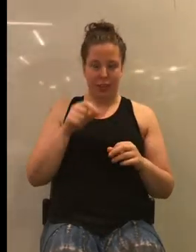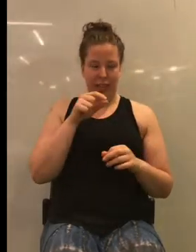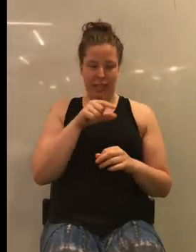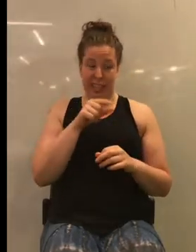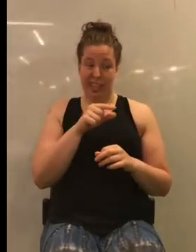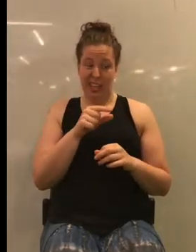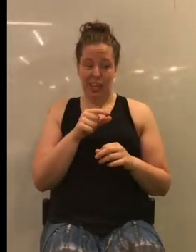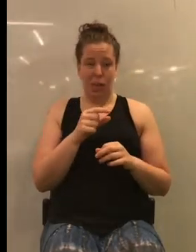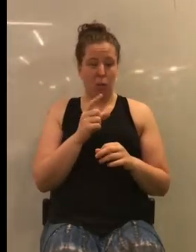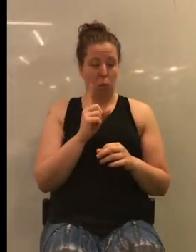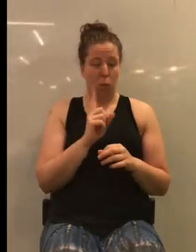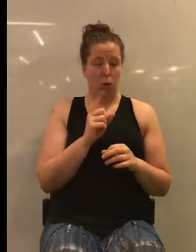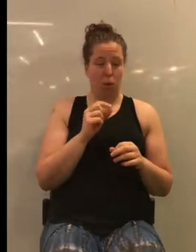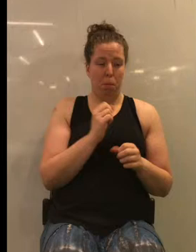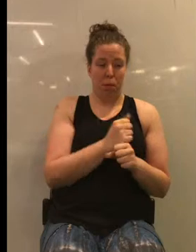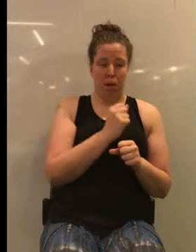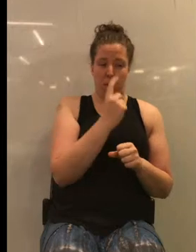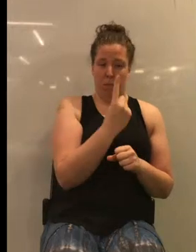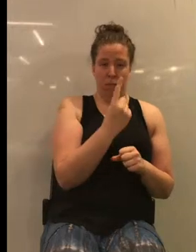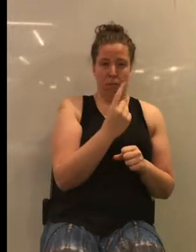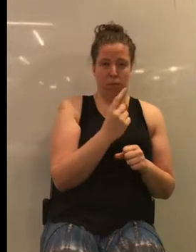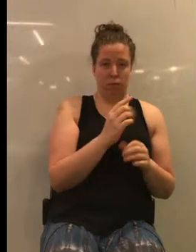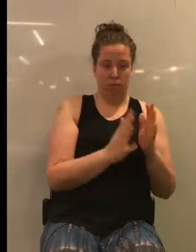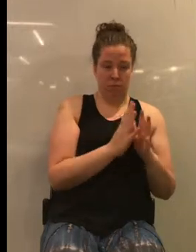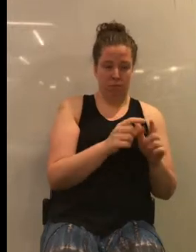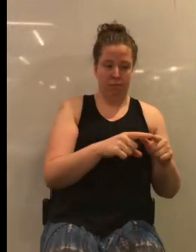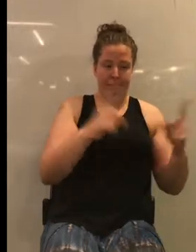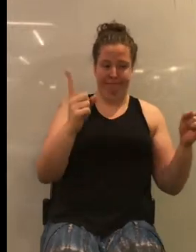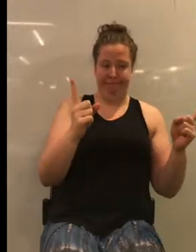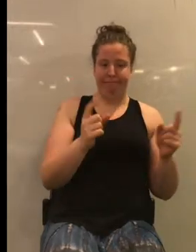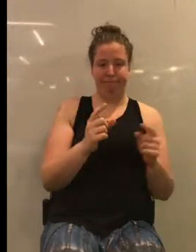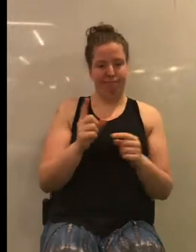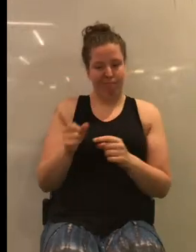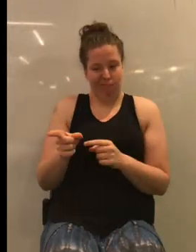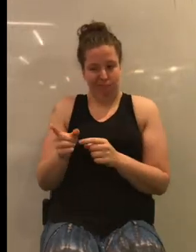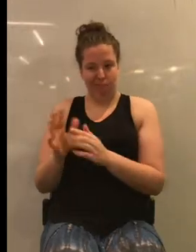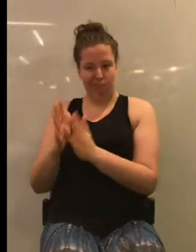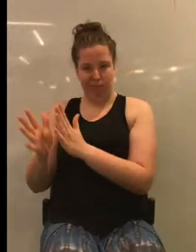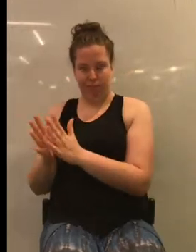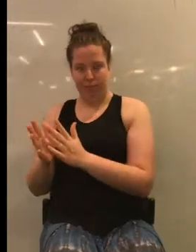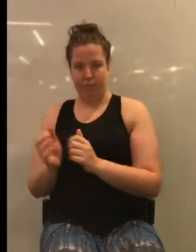These are the things that define one sign from another.